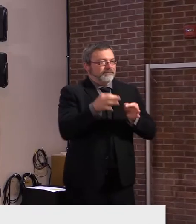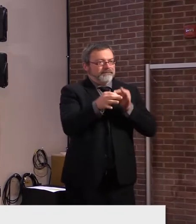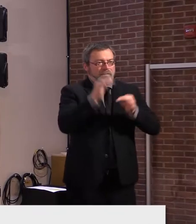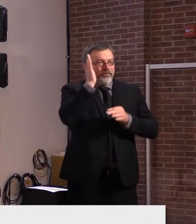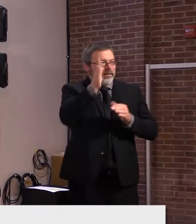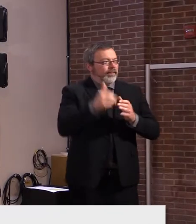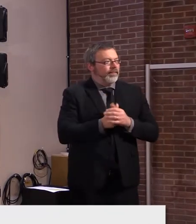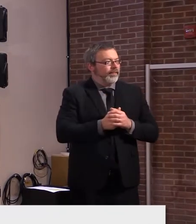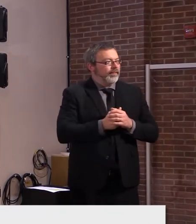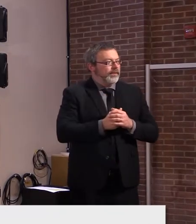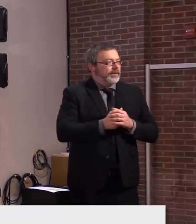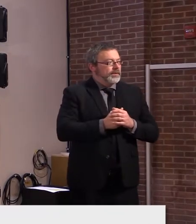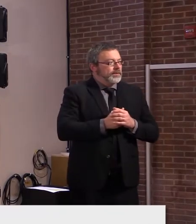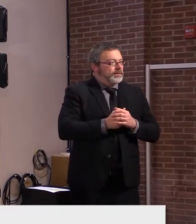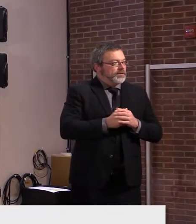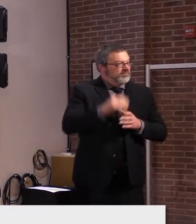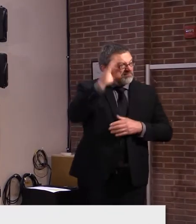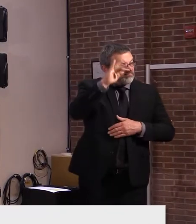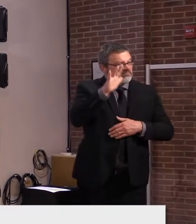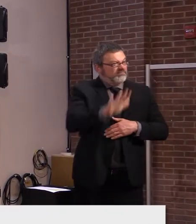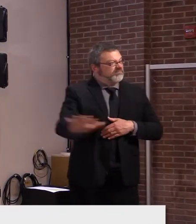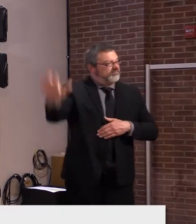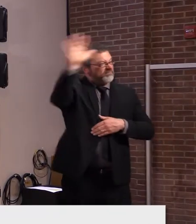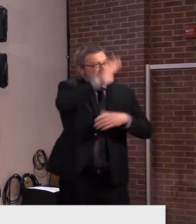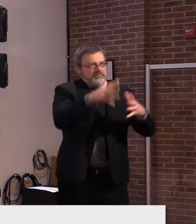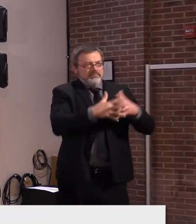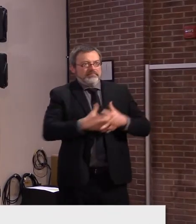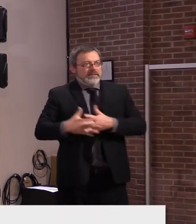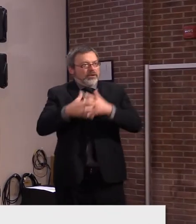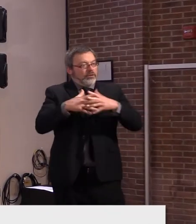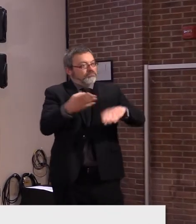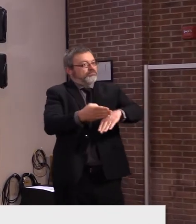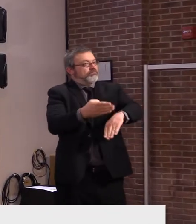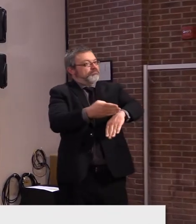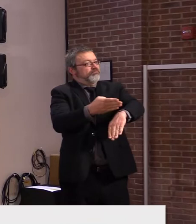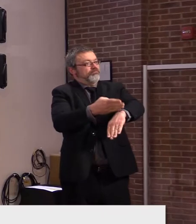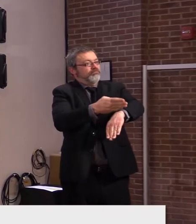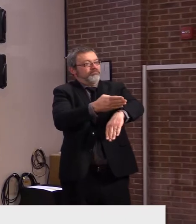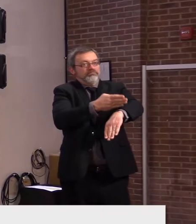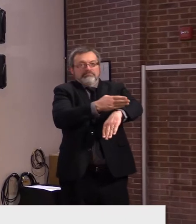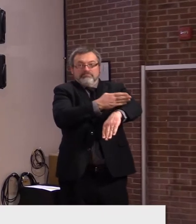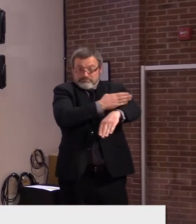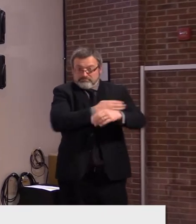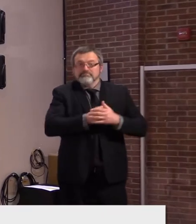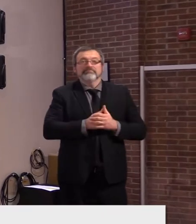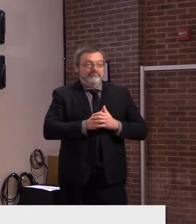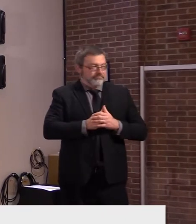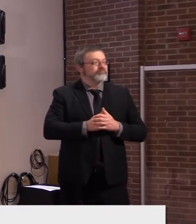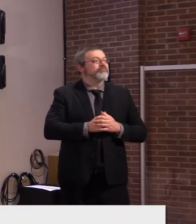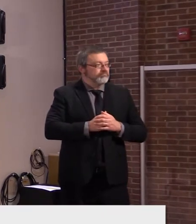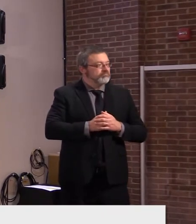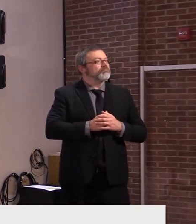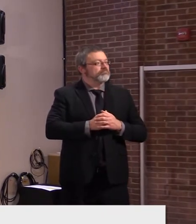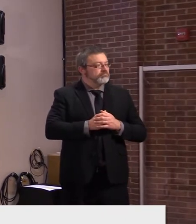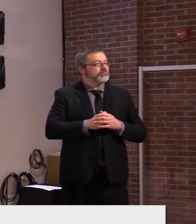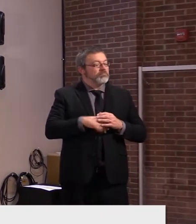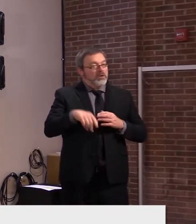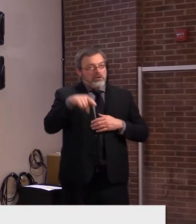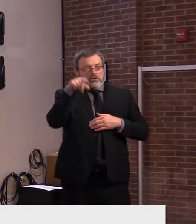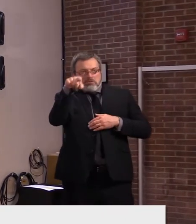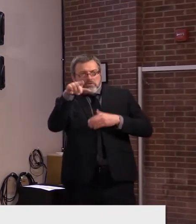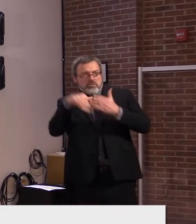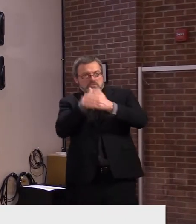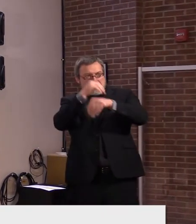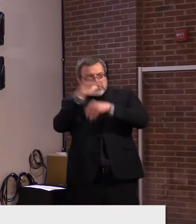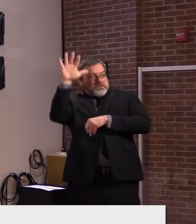real progress across the country, and we're also fortunately starting to see some improvement in the region, and most importantly, here